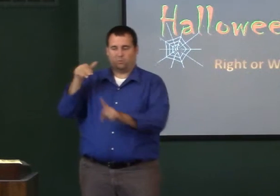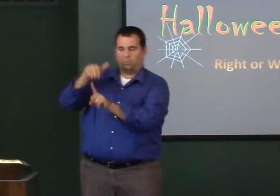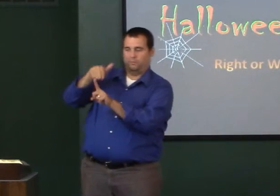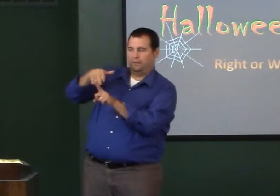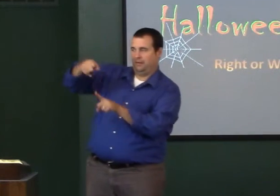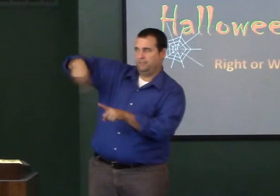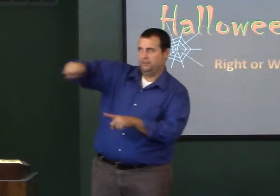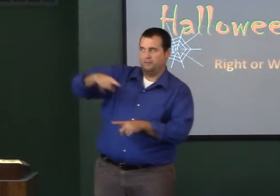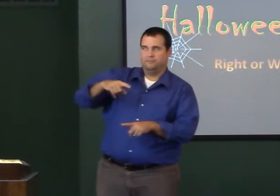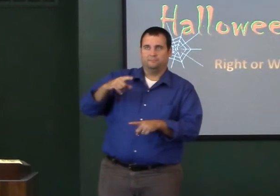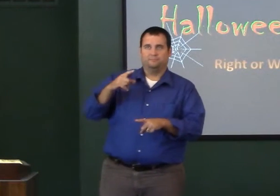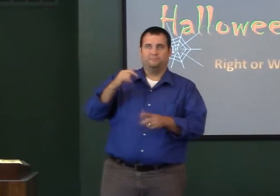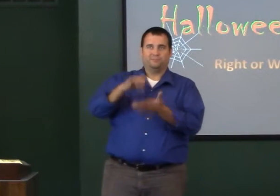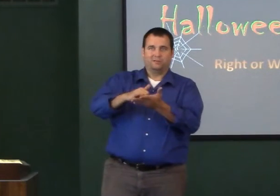we're not lost, you know.